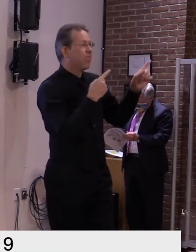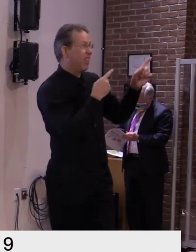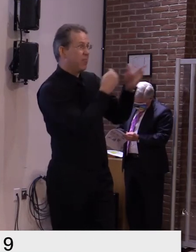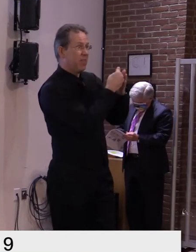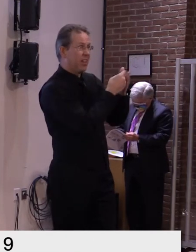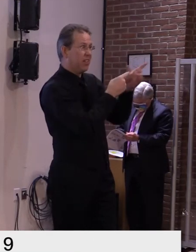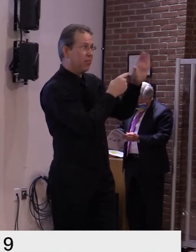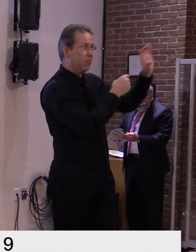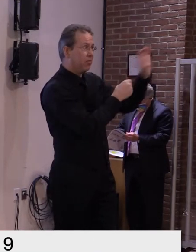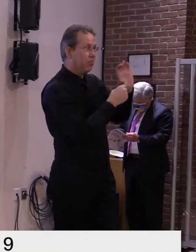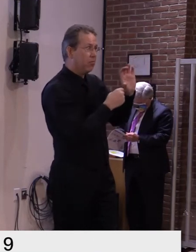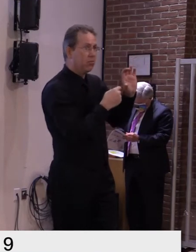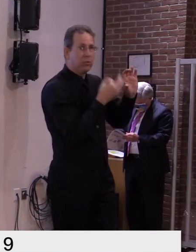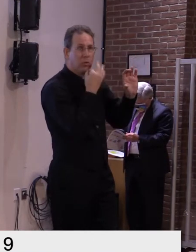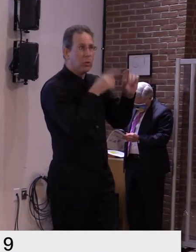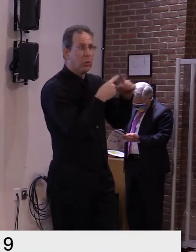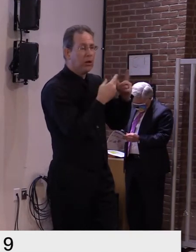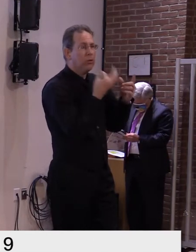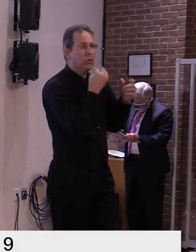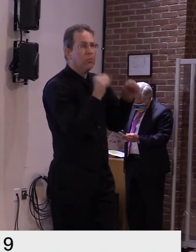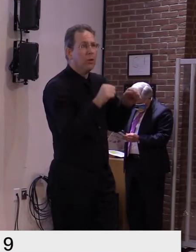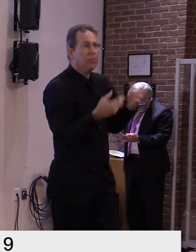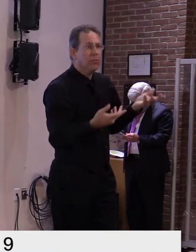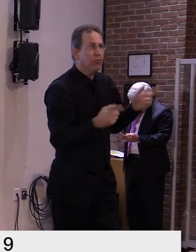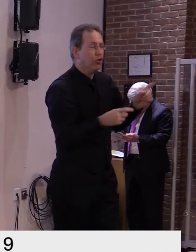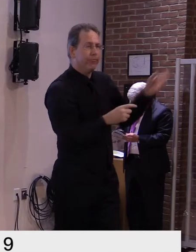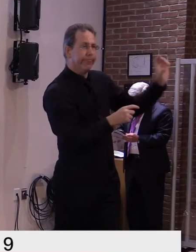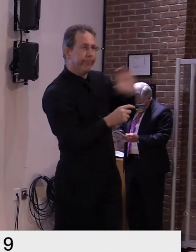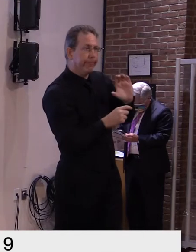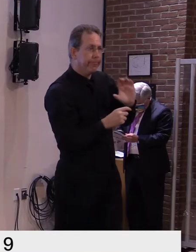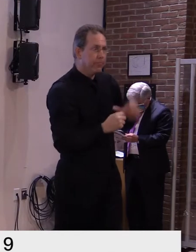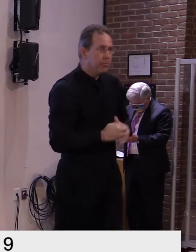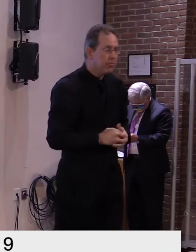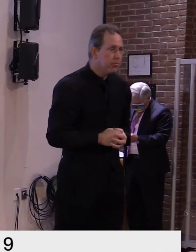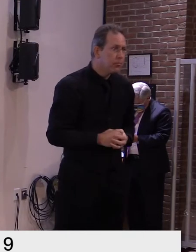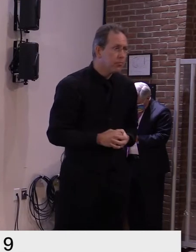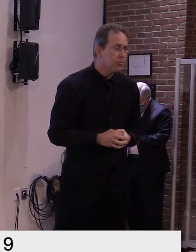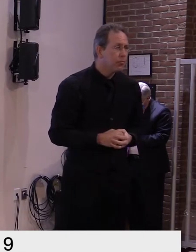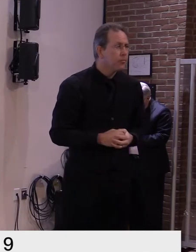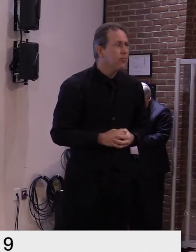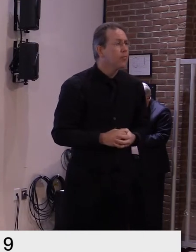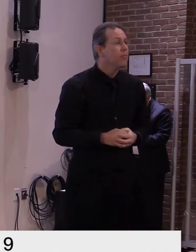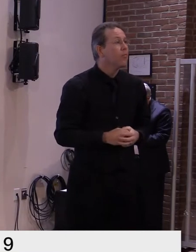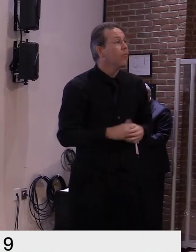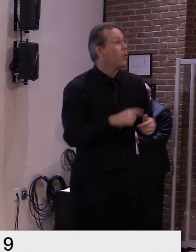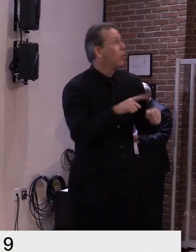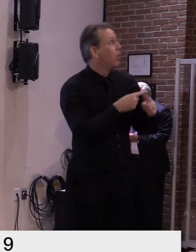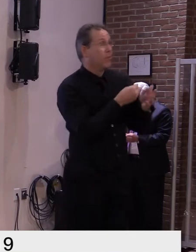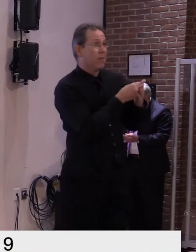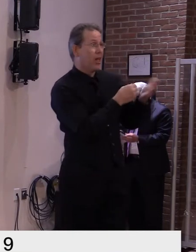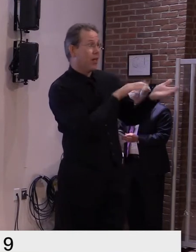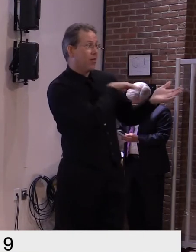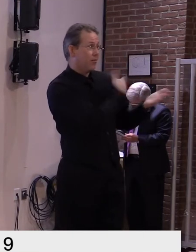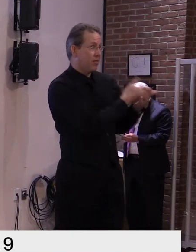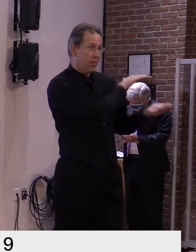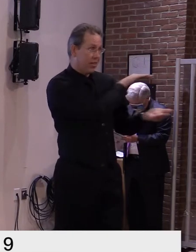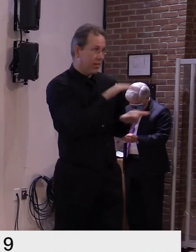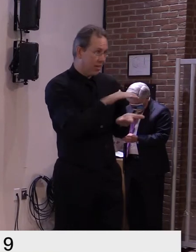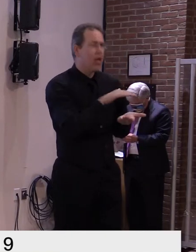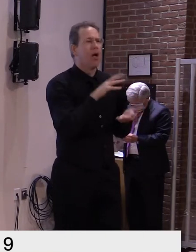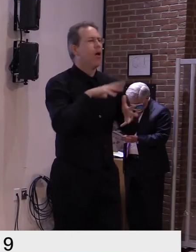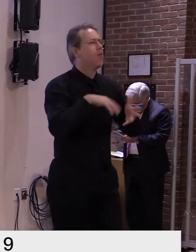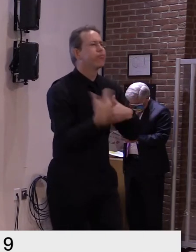quickly. It'll be important that we do move forward as quickly as possible with nailing down our recovery